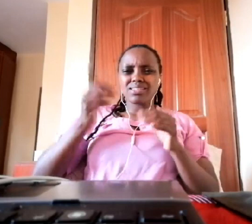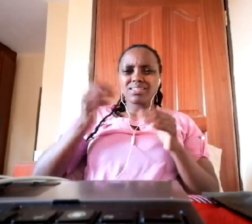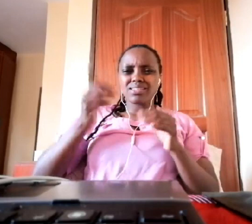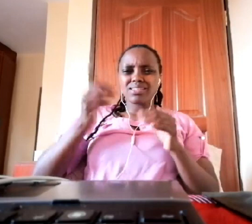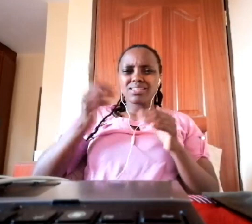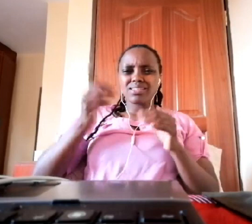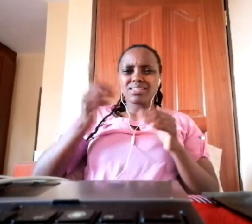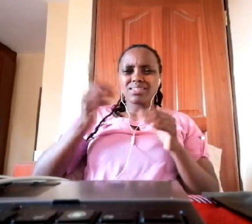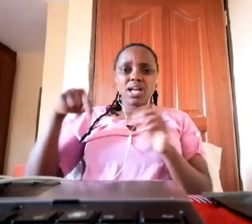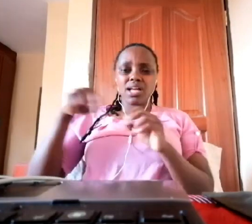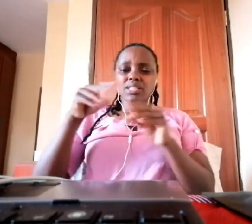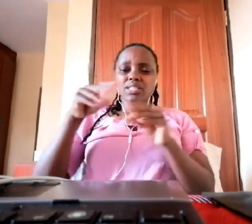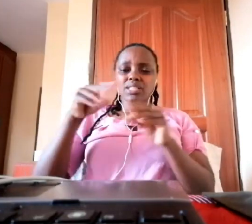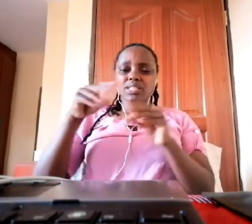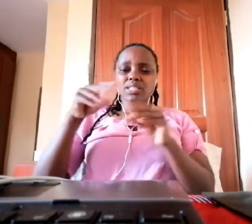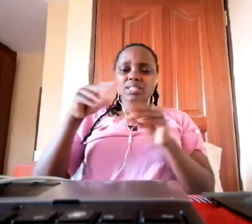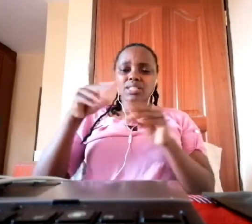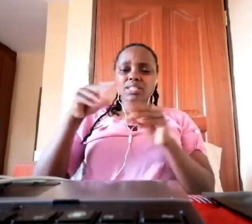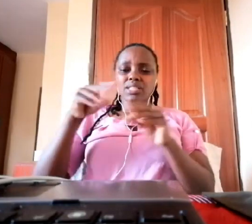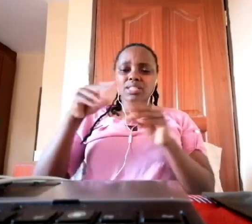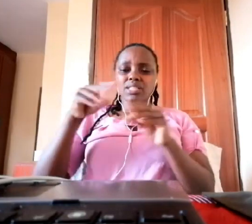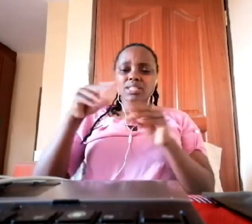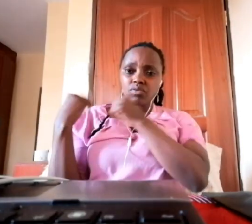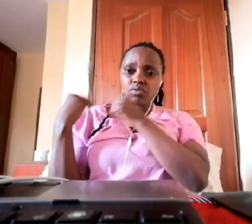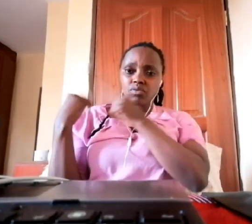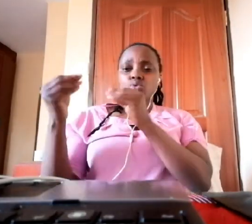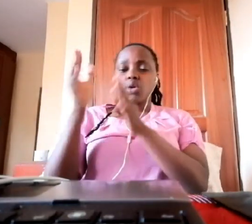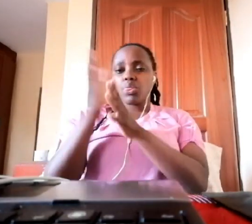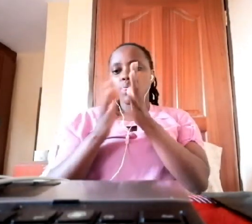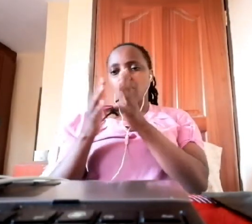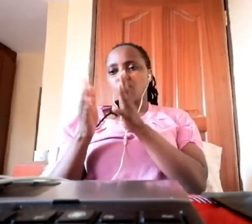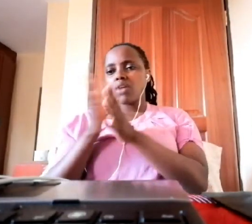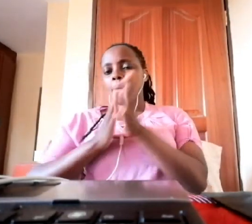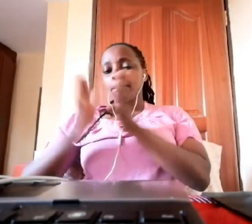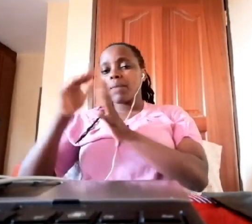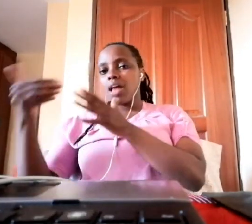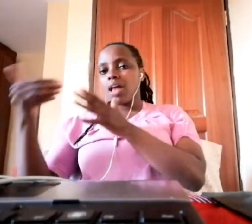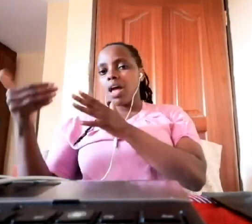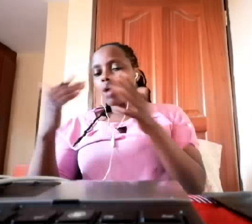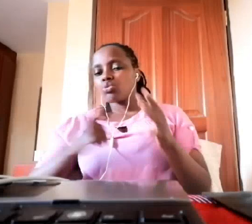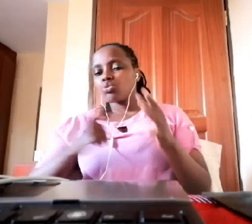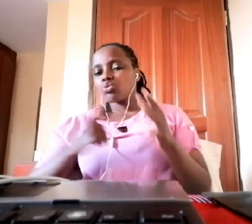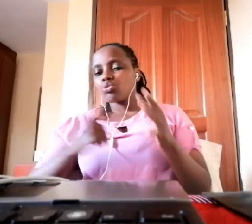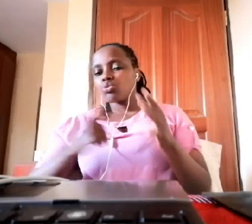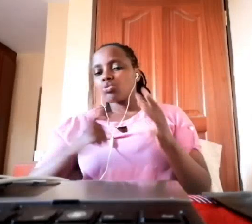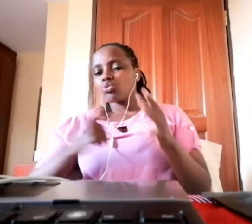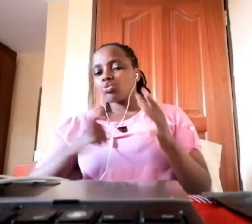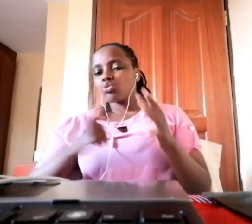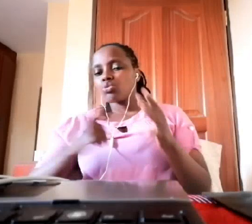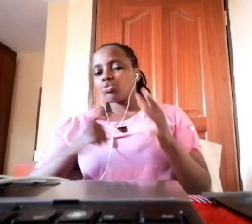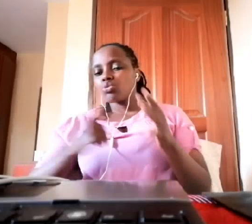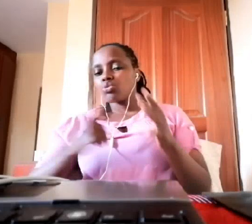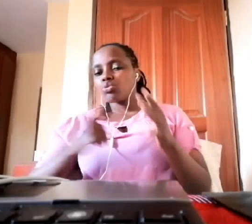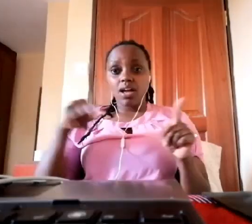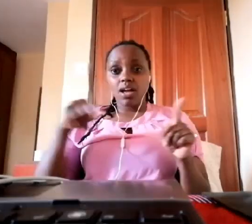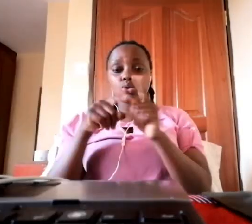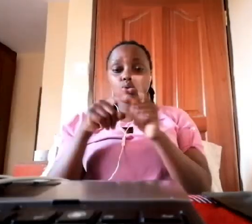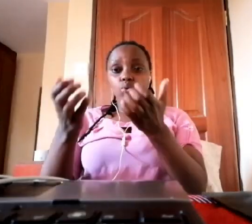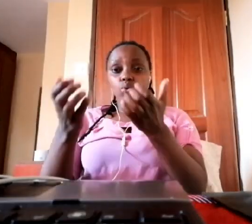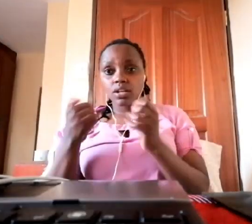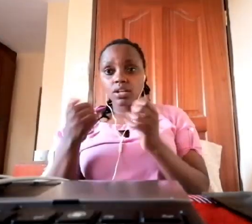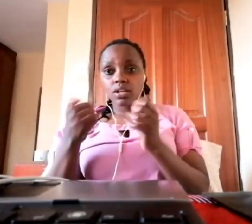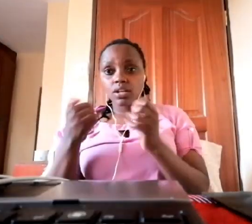we are obligated to go and organize visits on the ground, but we need to organize